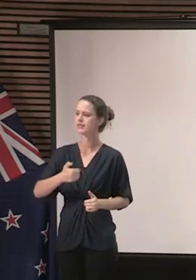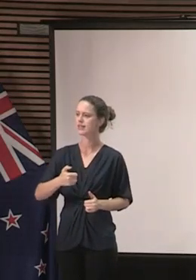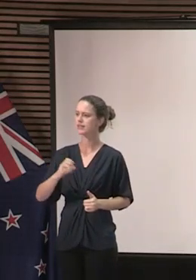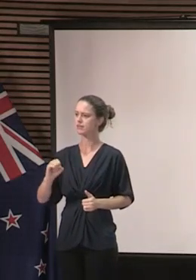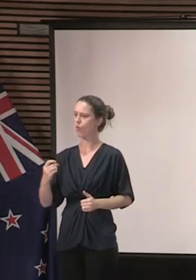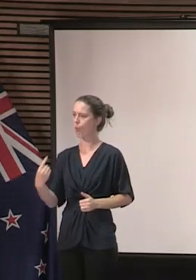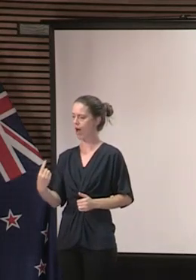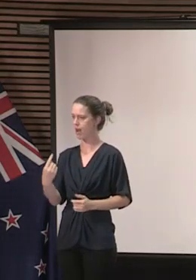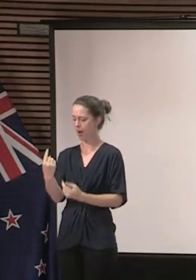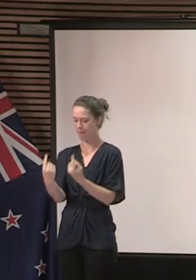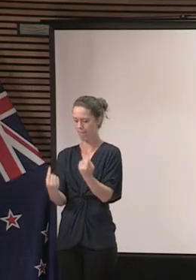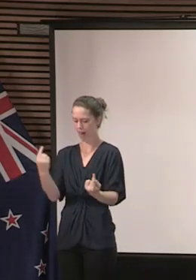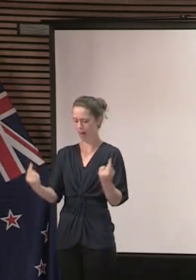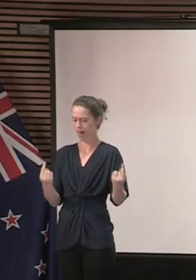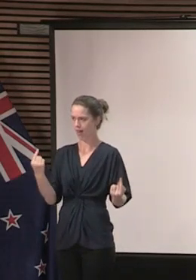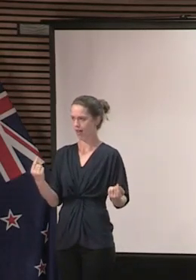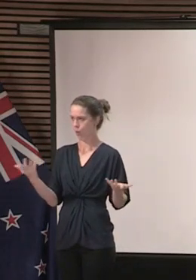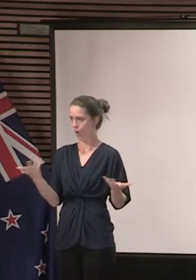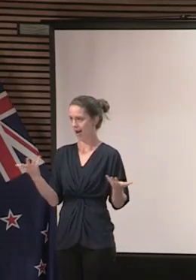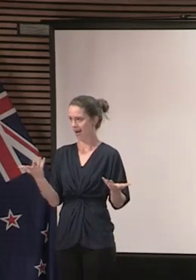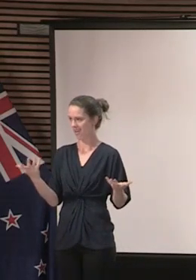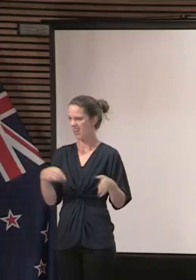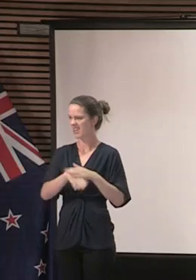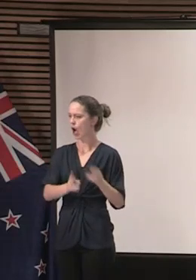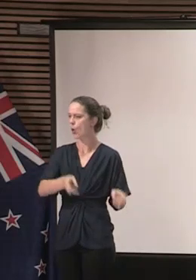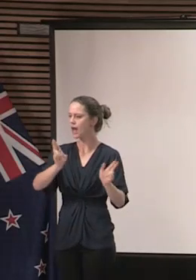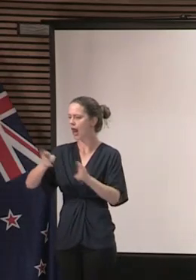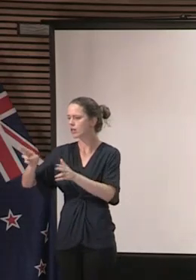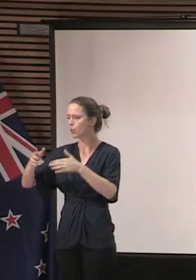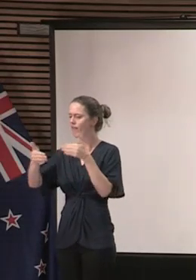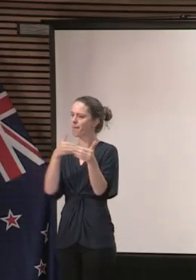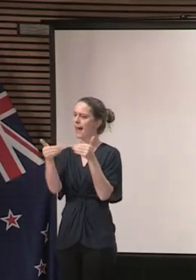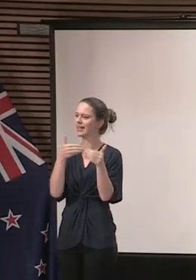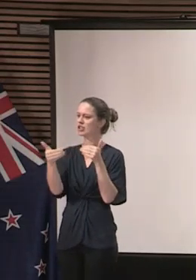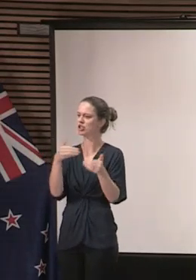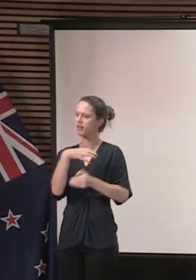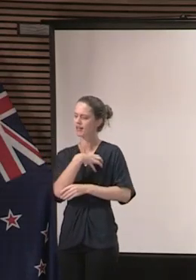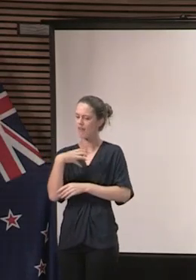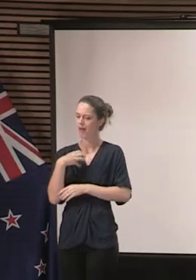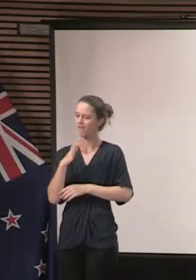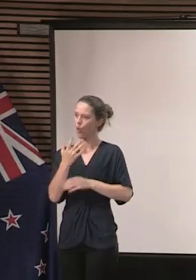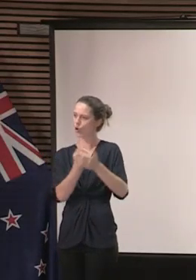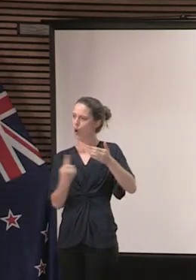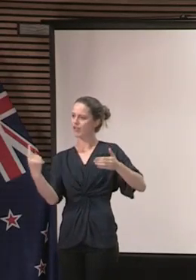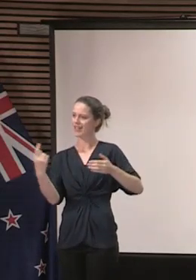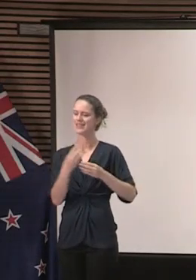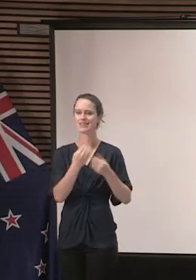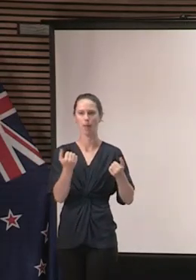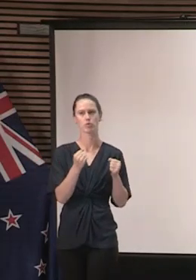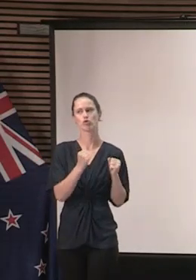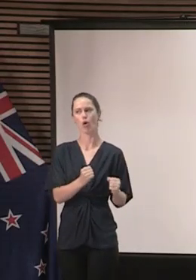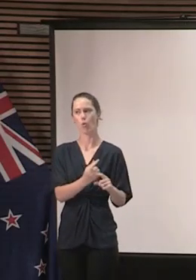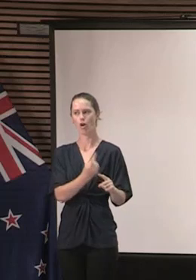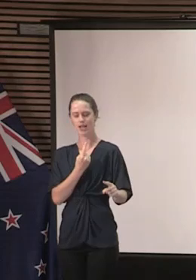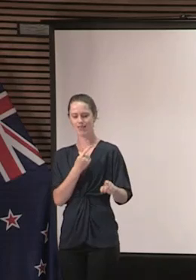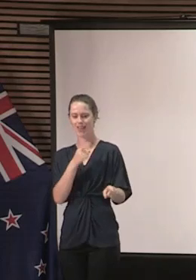1,601 individuals who are in facilities managed by the government. Some of those will be in the stricter version of quarantine, which